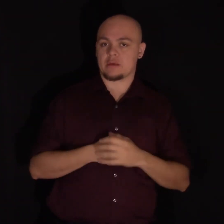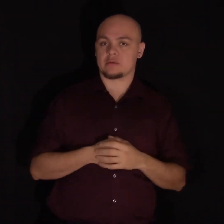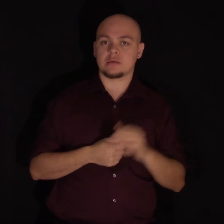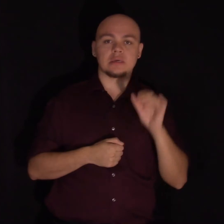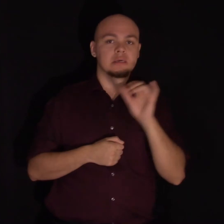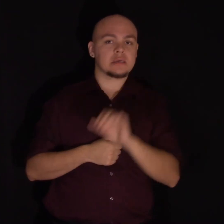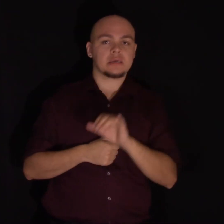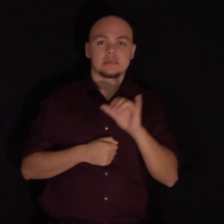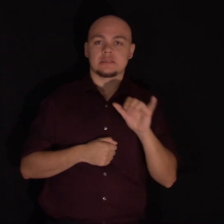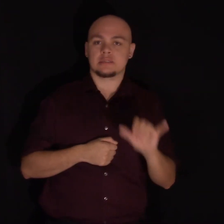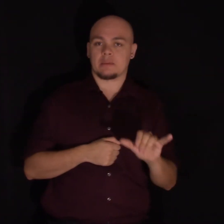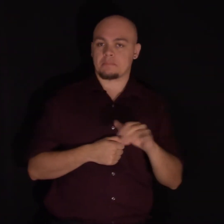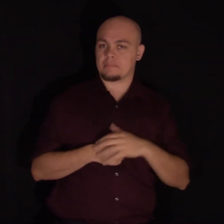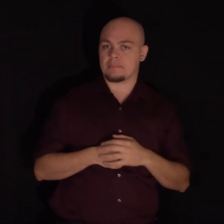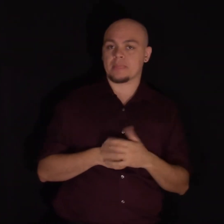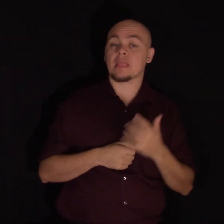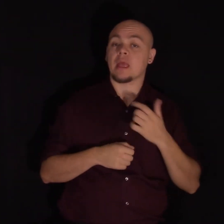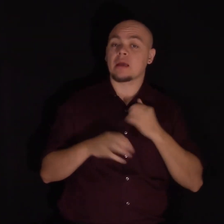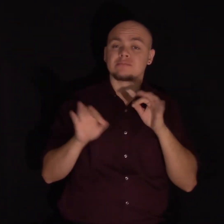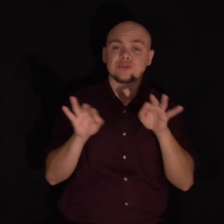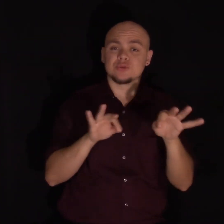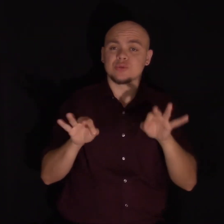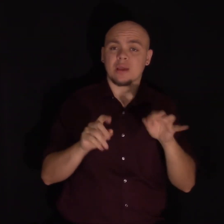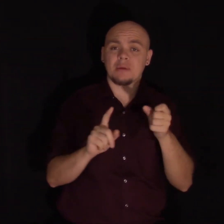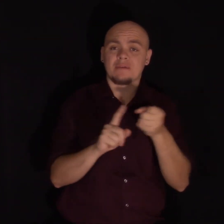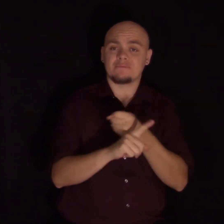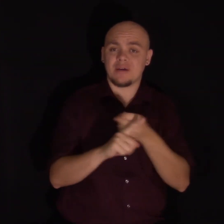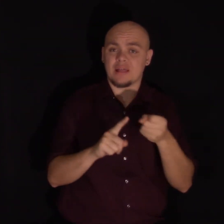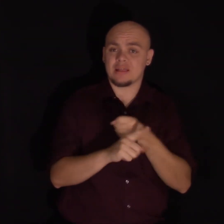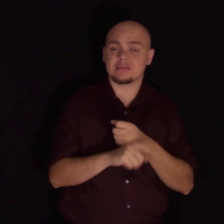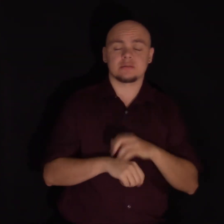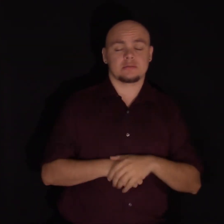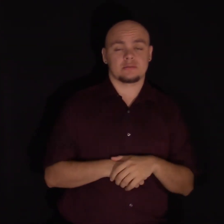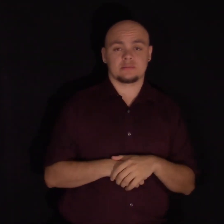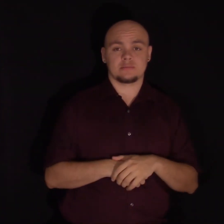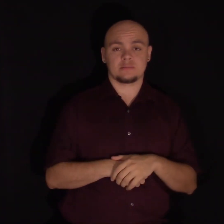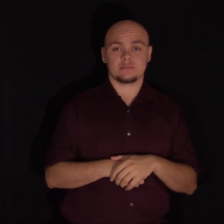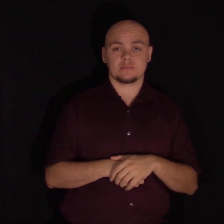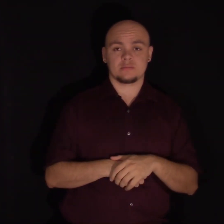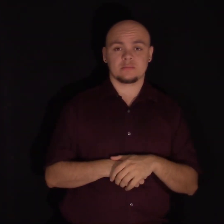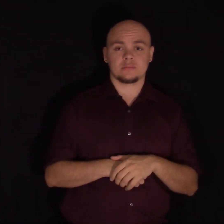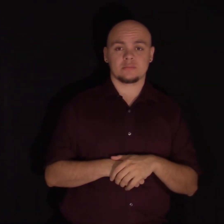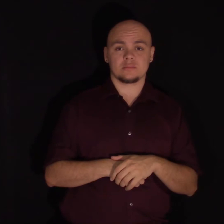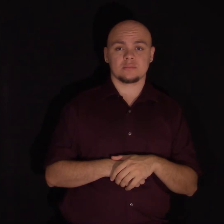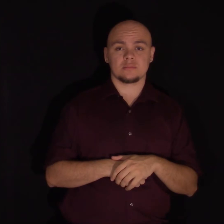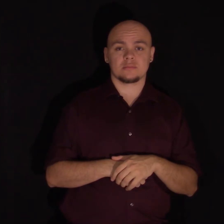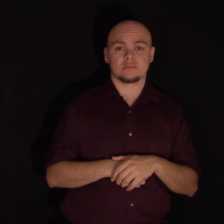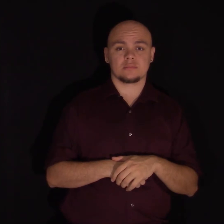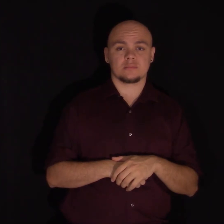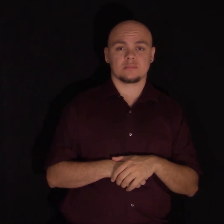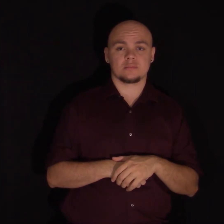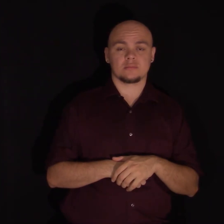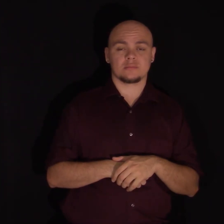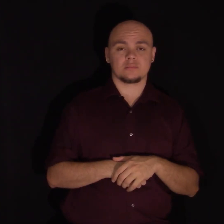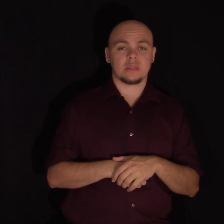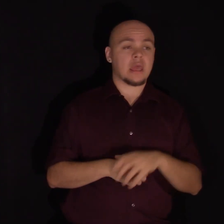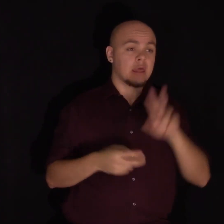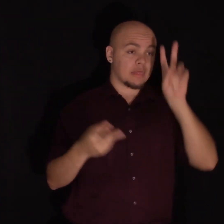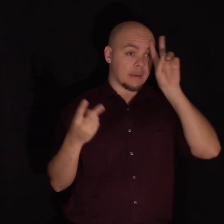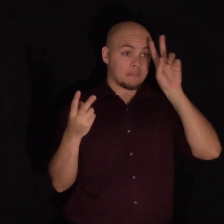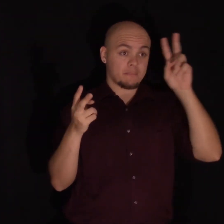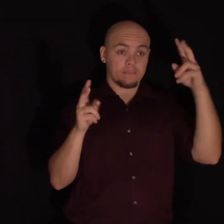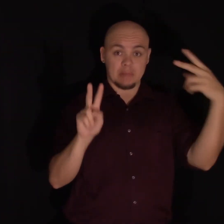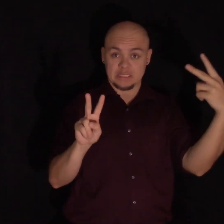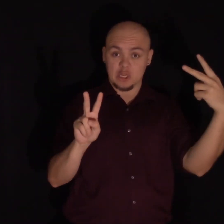breath, I'm talking about violence. The last thing I want to do is to contribute to the misunderstanding that already exists